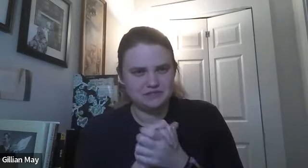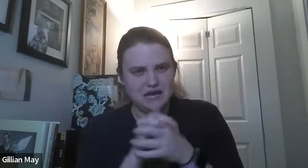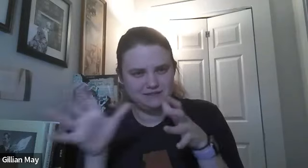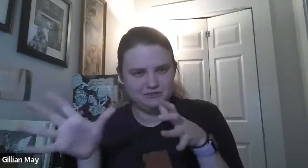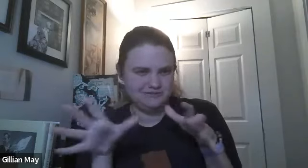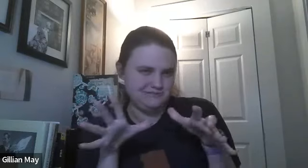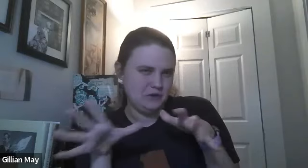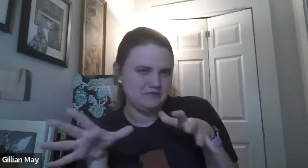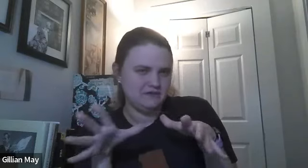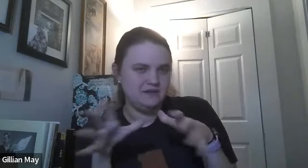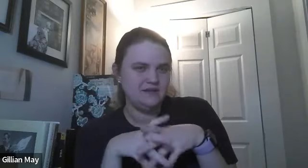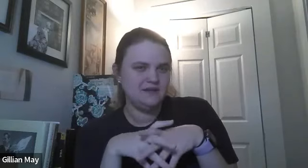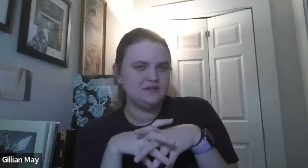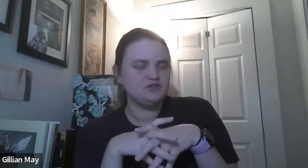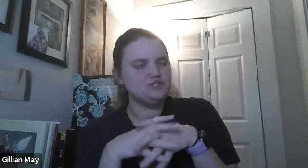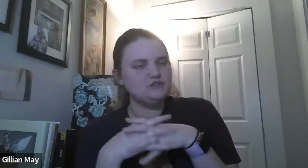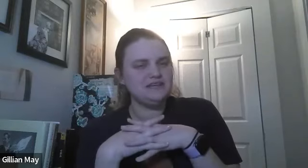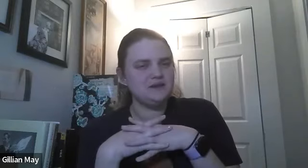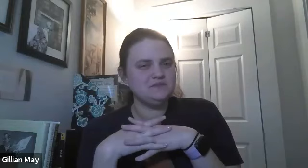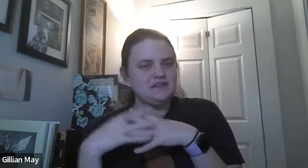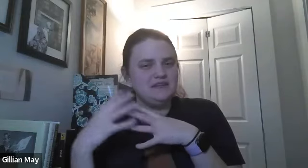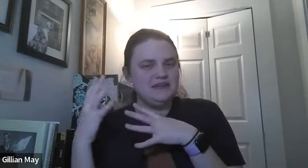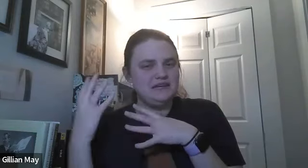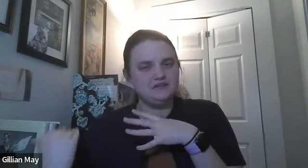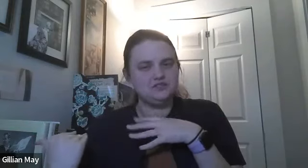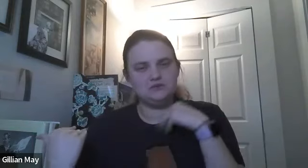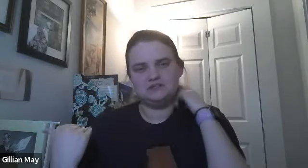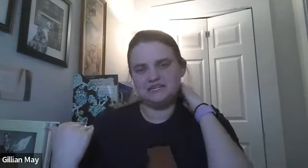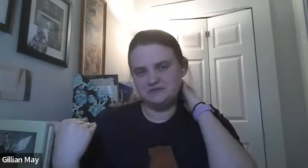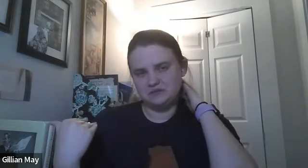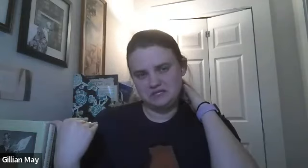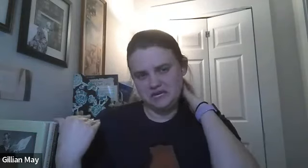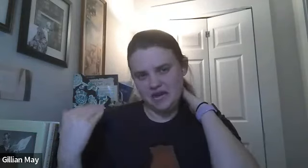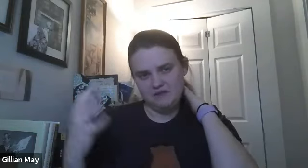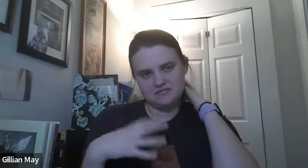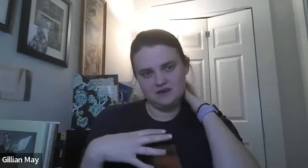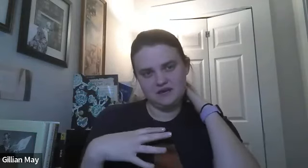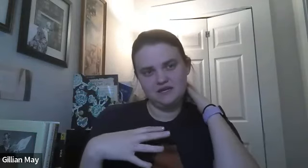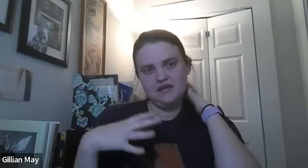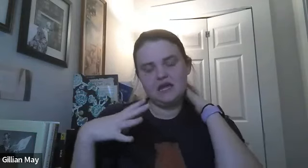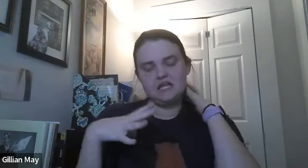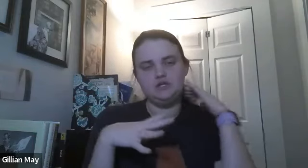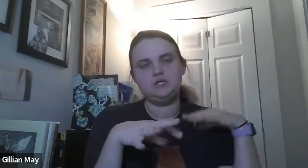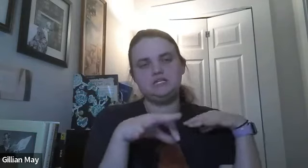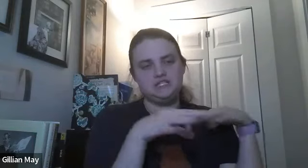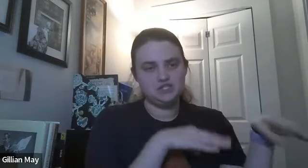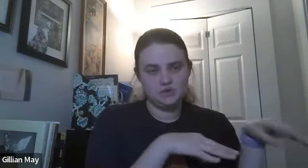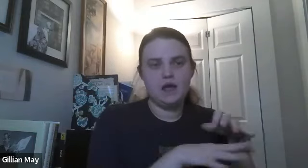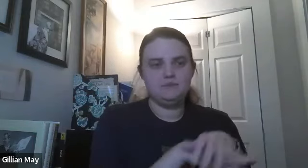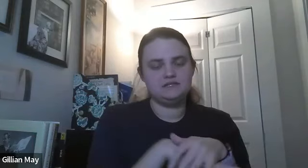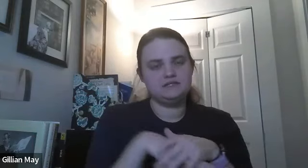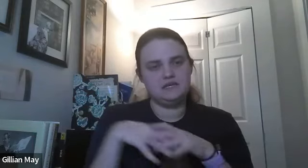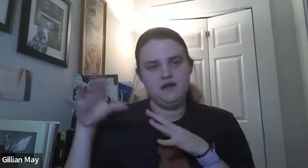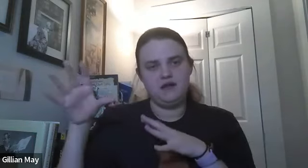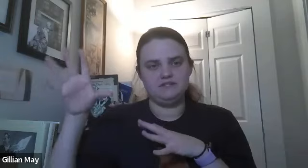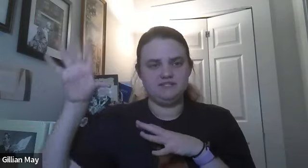that sort of way of it. There's certain times that like an English word doesn't really have a sign and you can describe it instead of having to